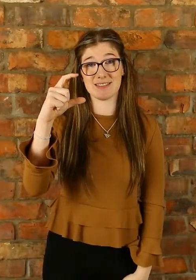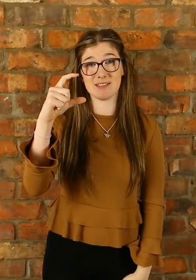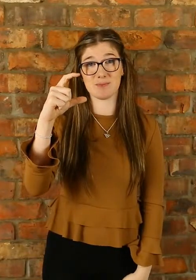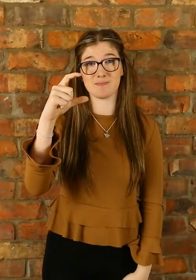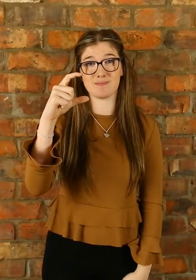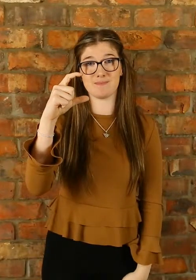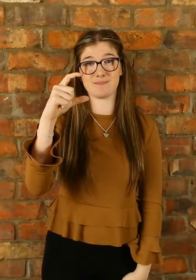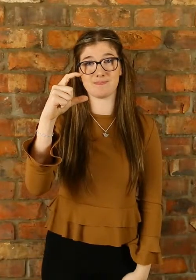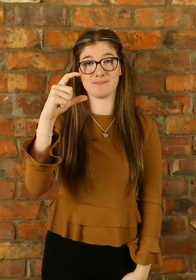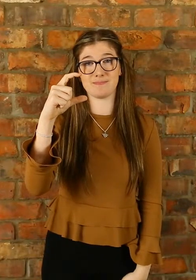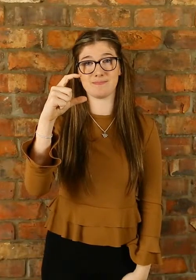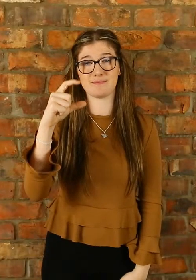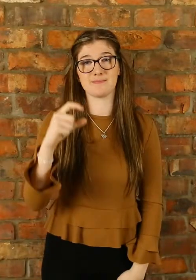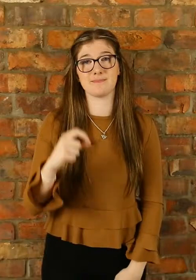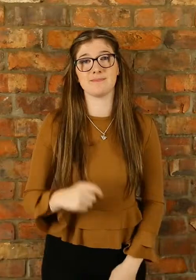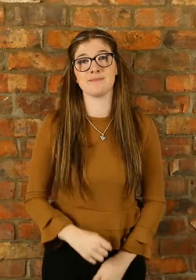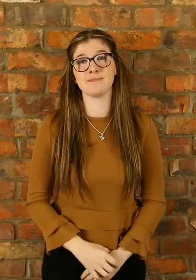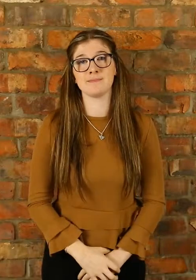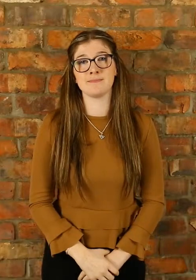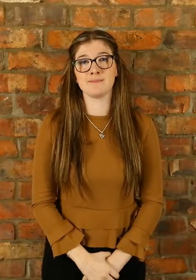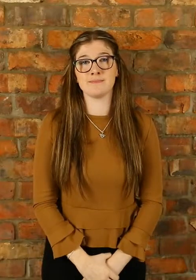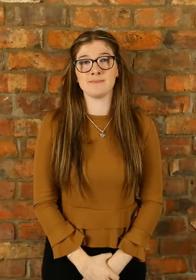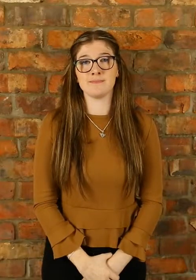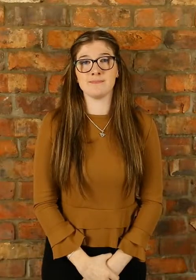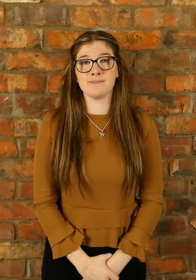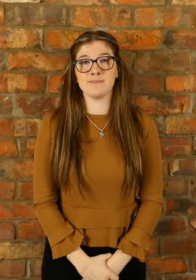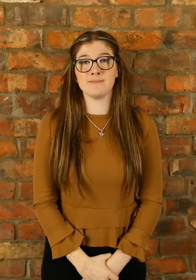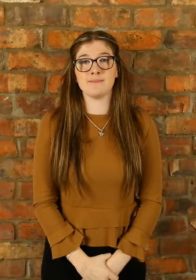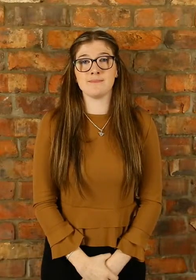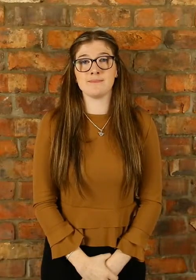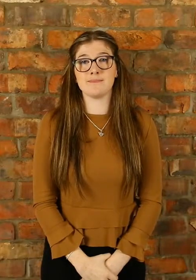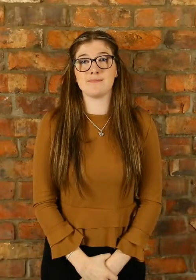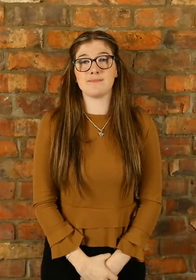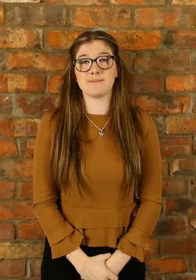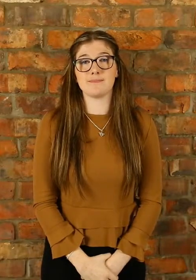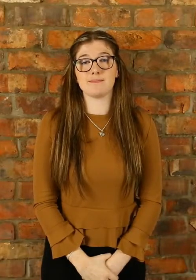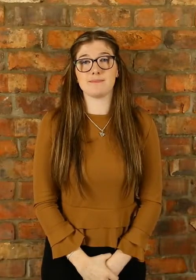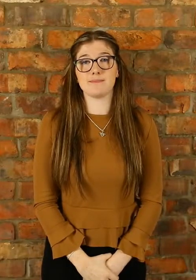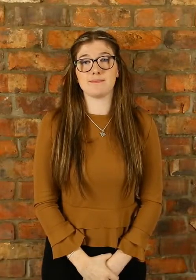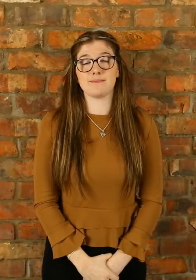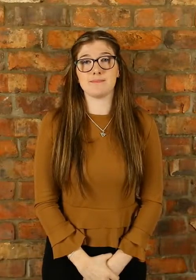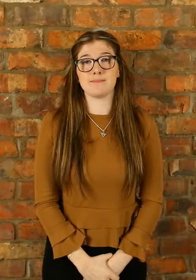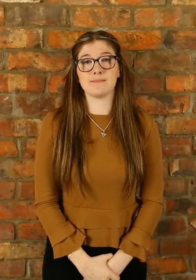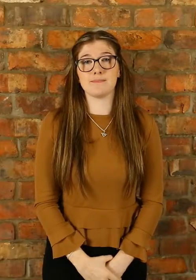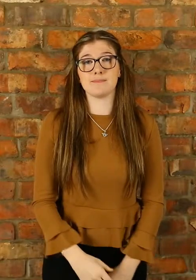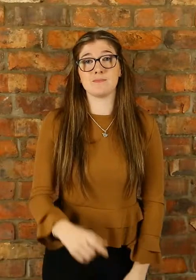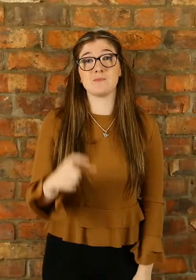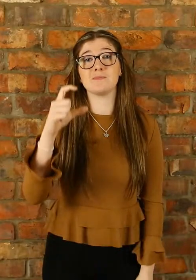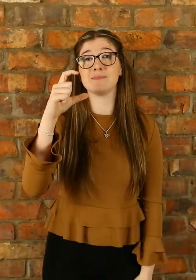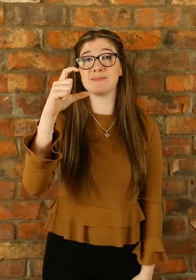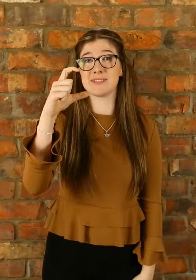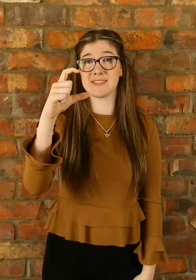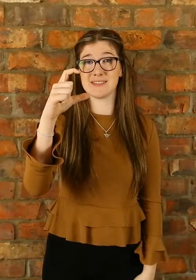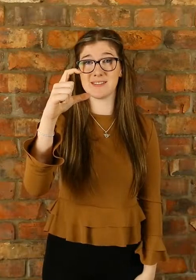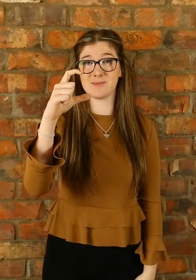Next is C. So as you can see, this is the shape of a C. So again, the